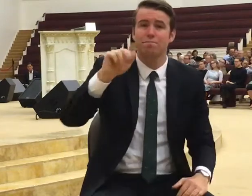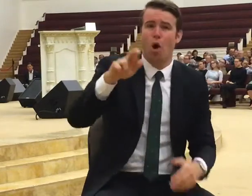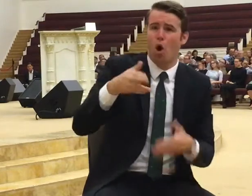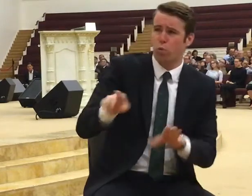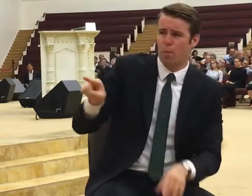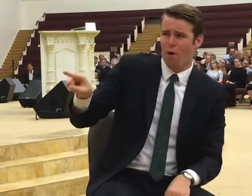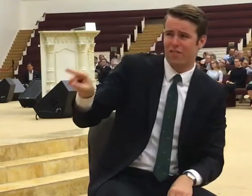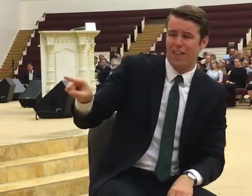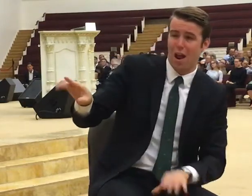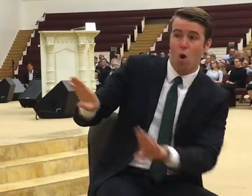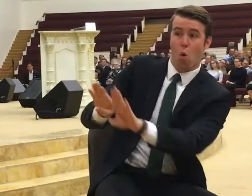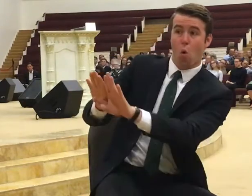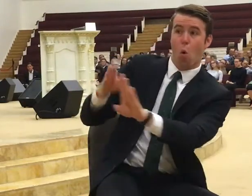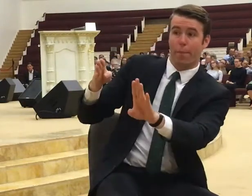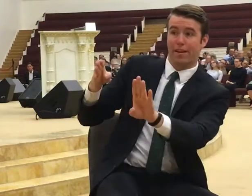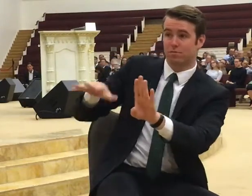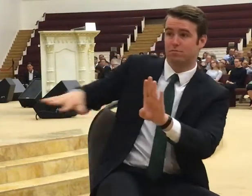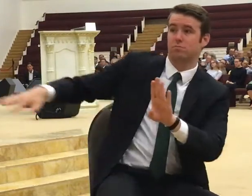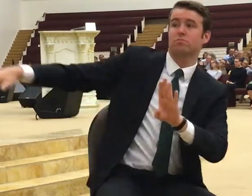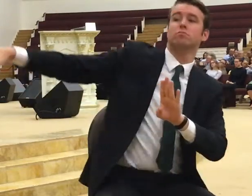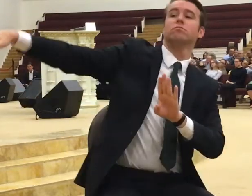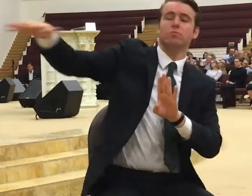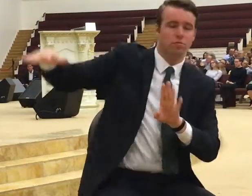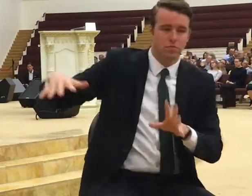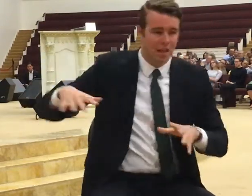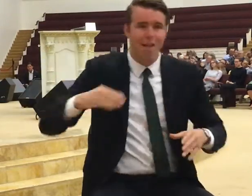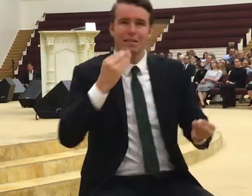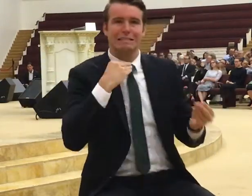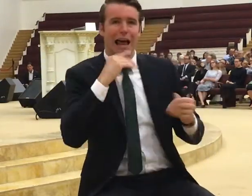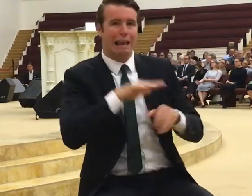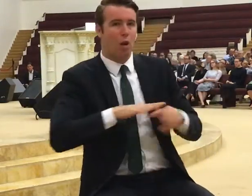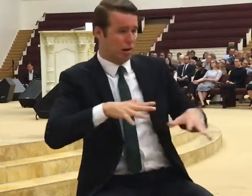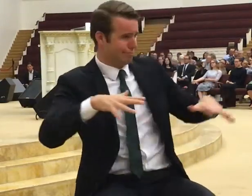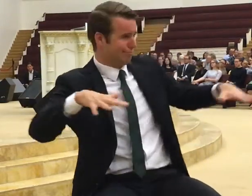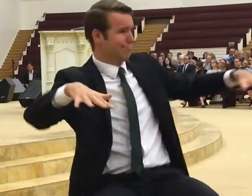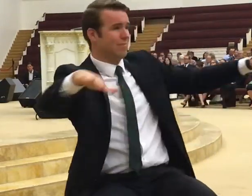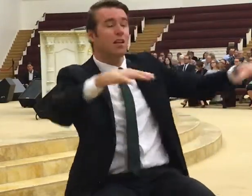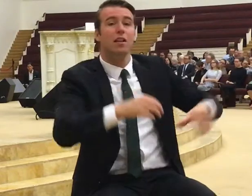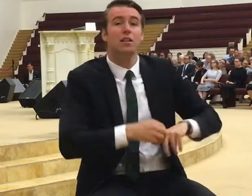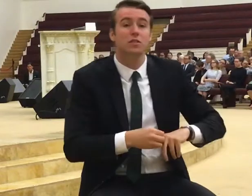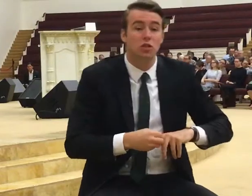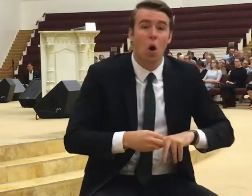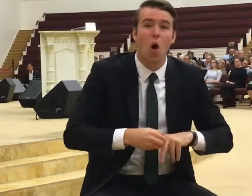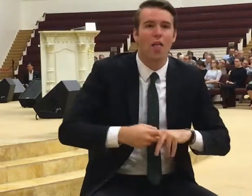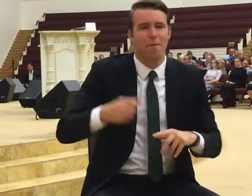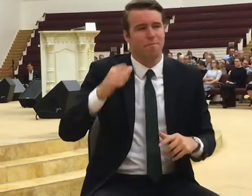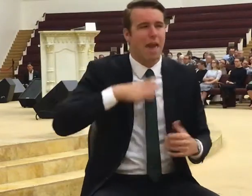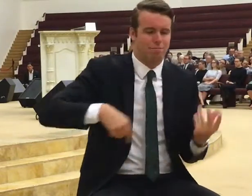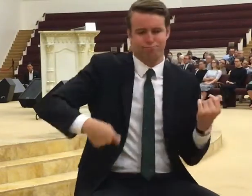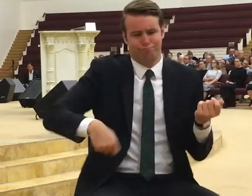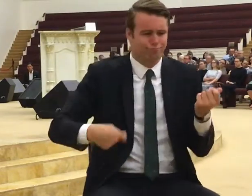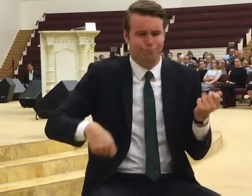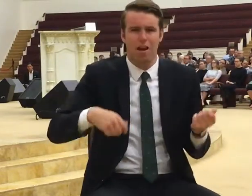there, and it's open into the big dining area, and they're all there, and there was a hired band playing country western